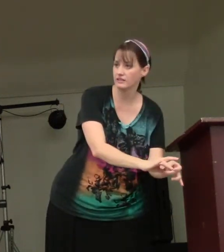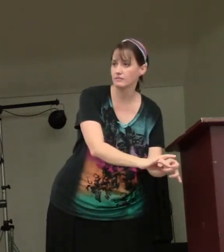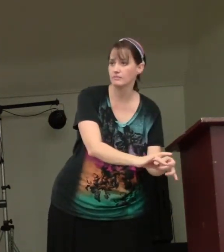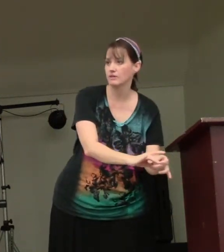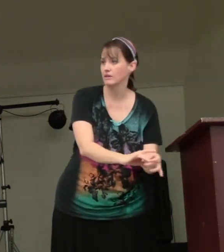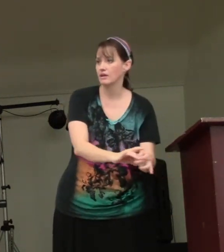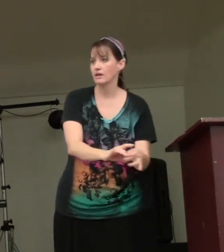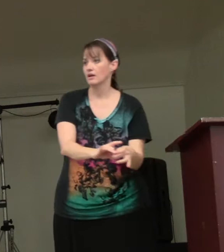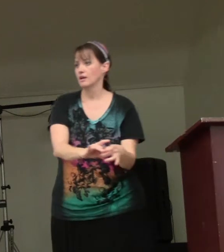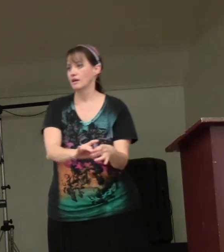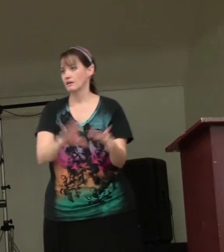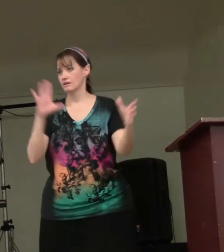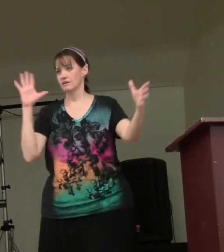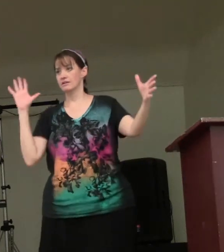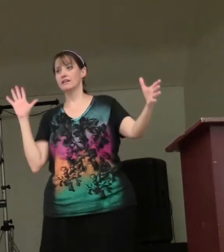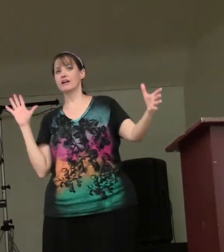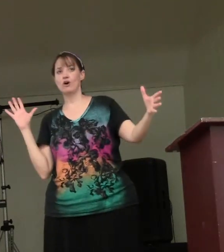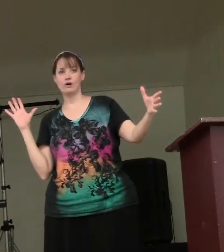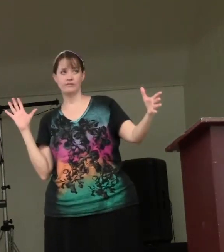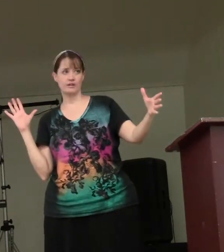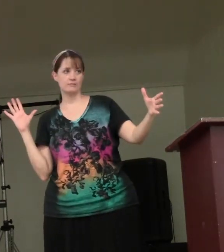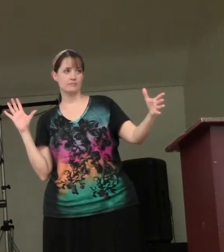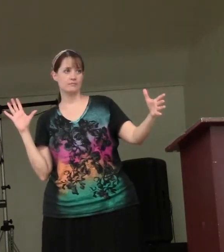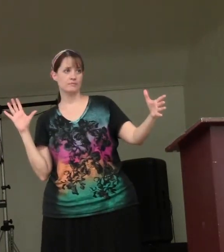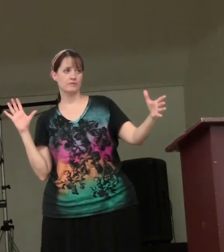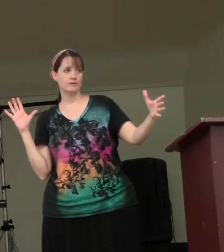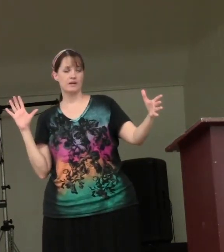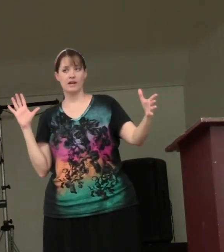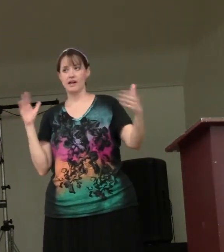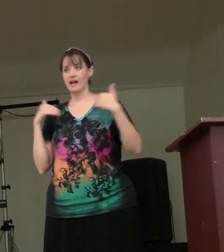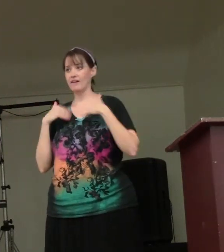them, let go of them and